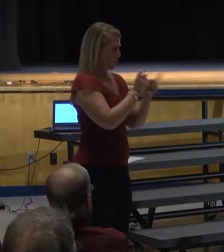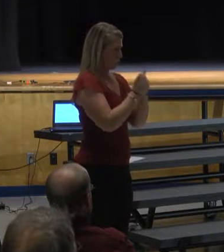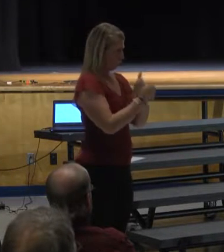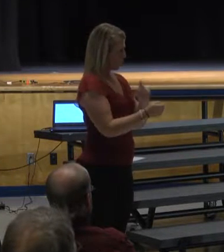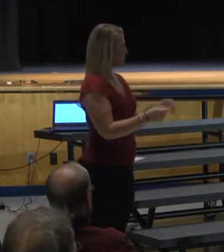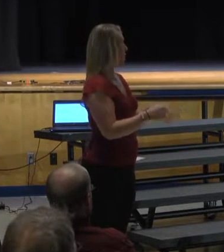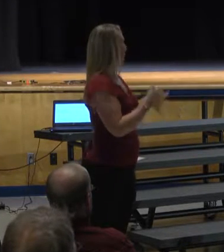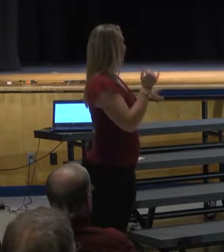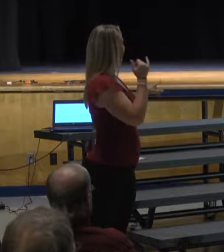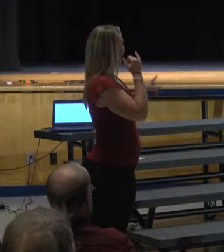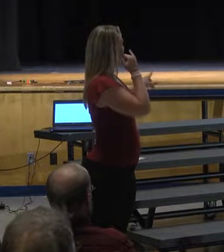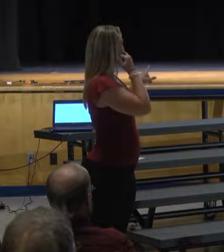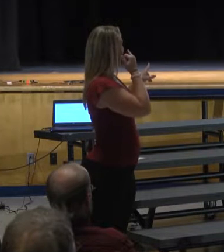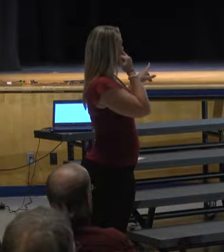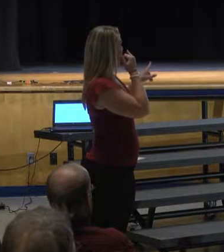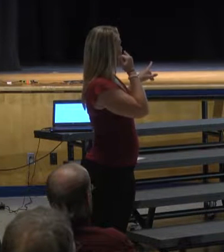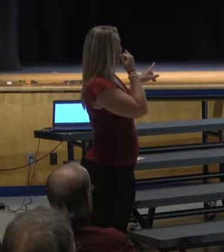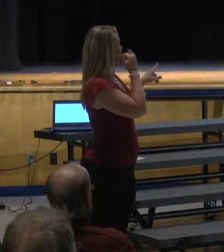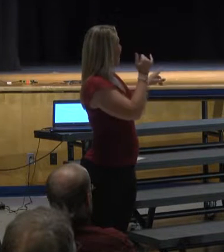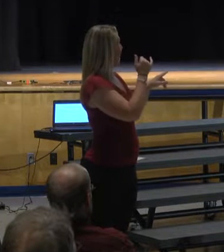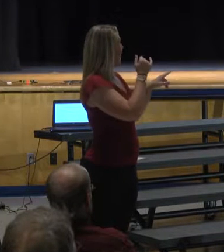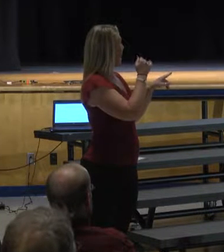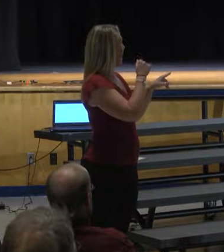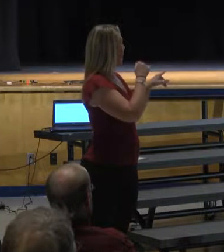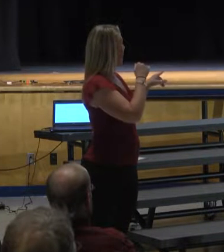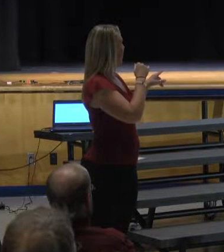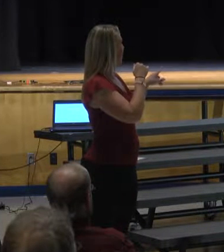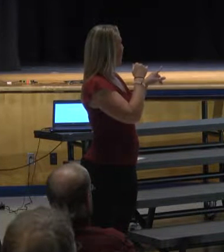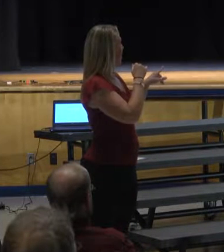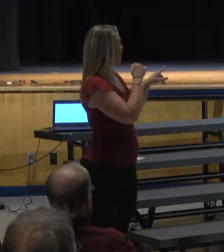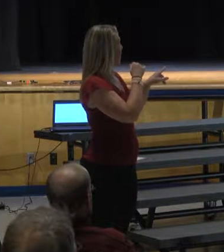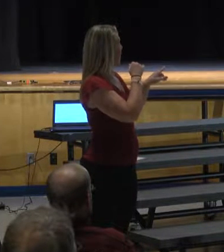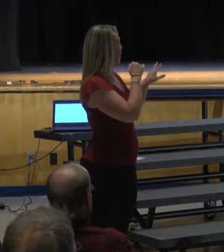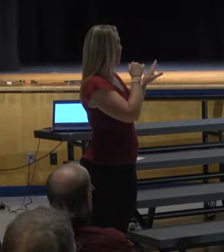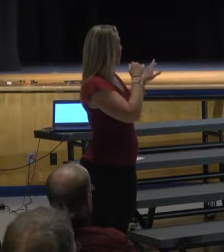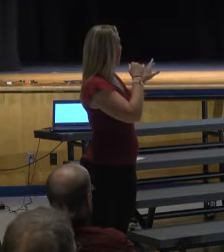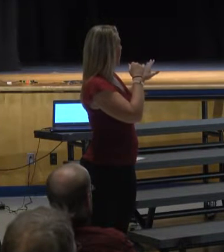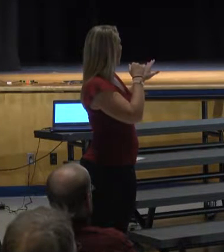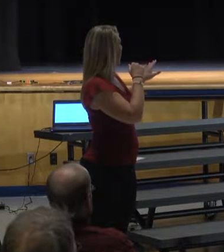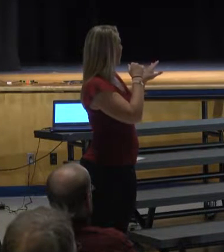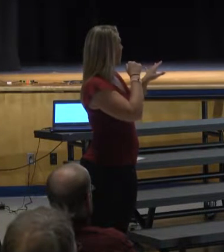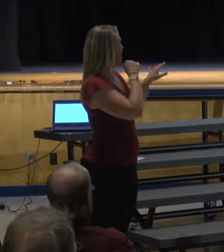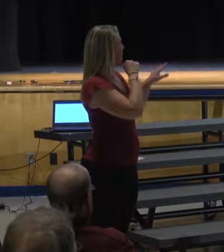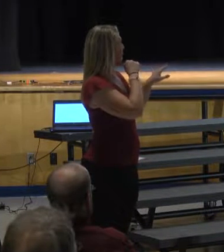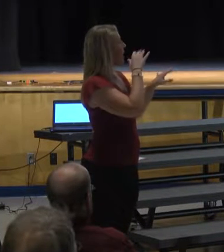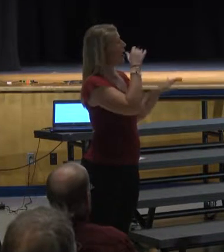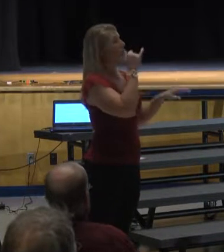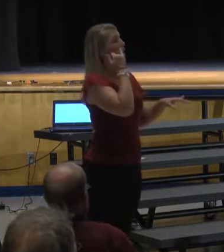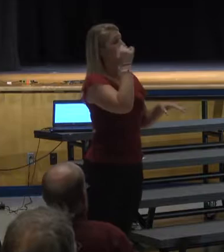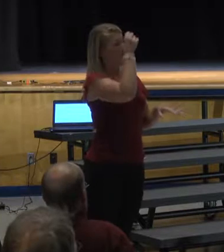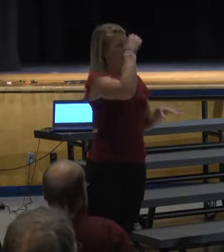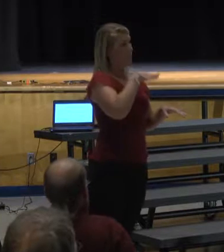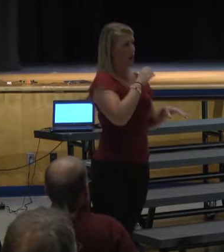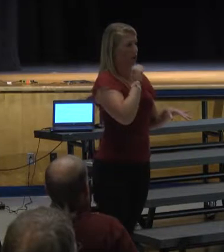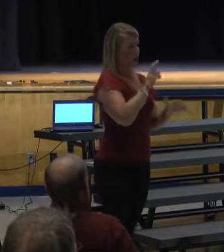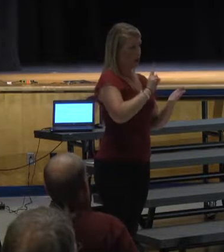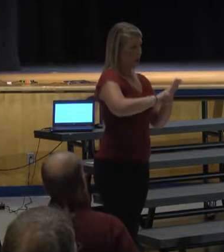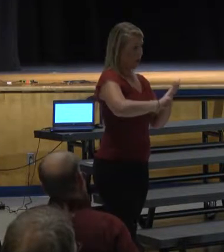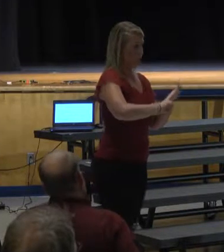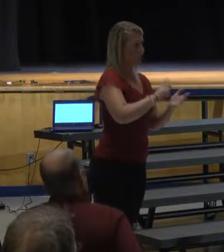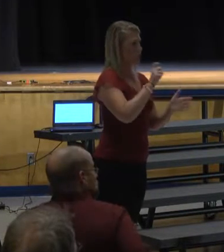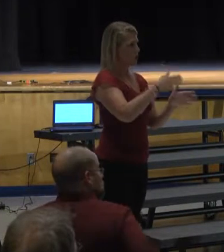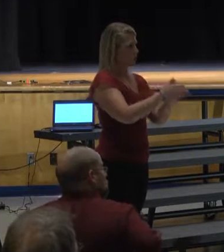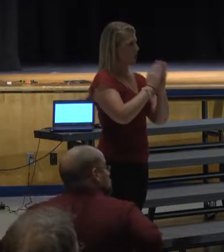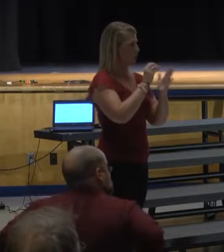not registered when they do the FAFSA, it comes back to the financial aid office as flagged, and then we've got to request that the student register. There